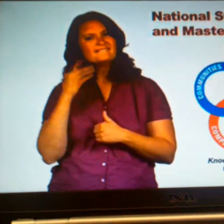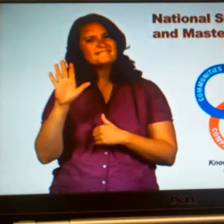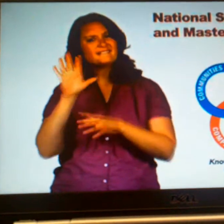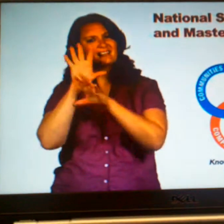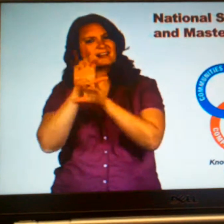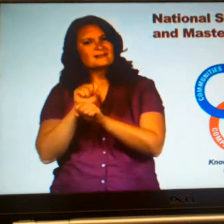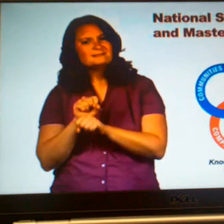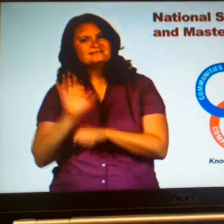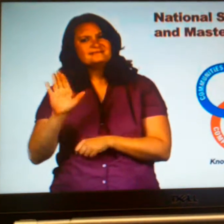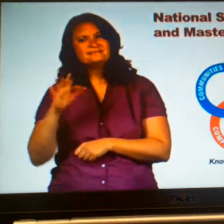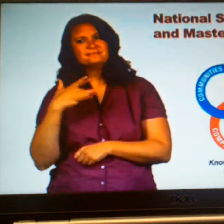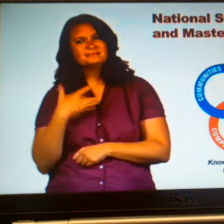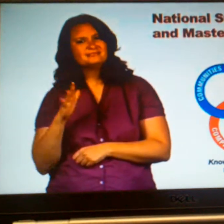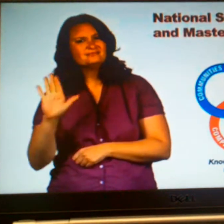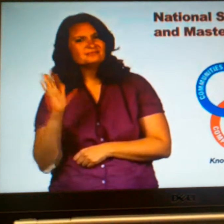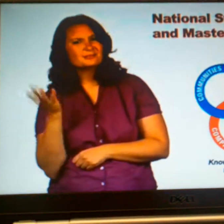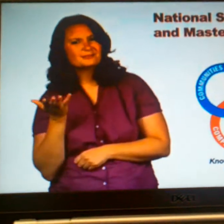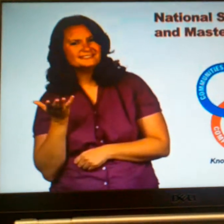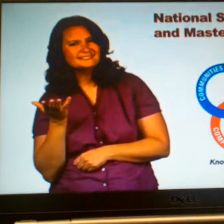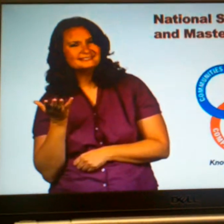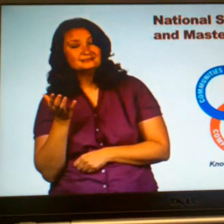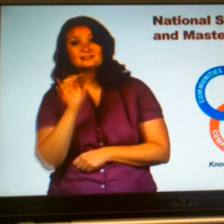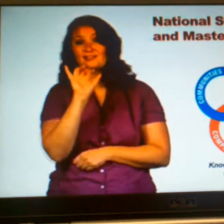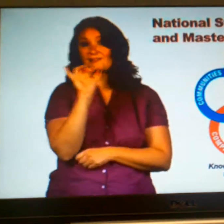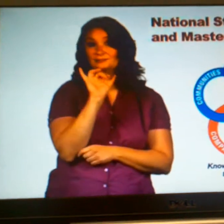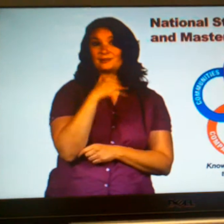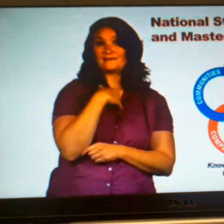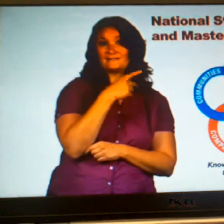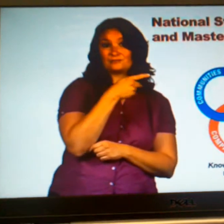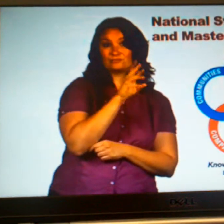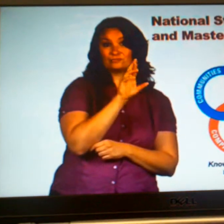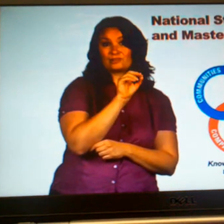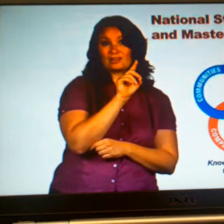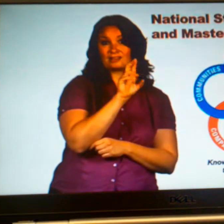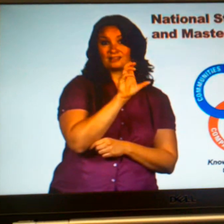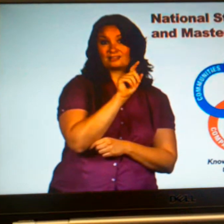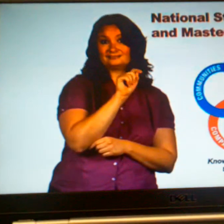culture, you have 5 habits. What are they?